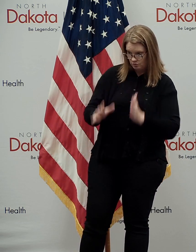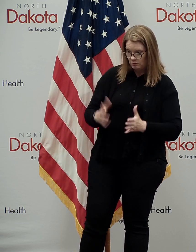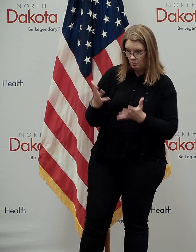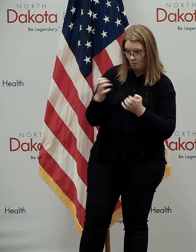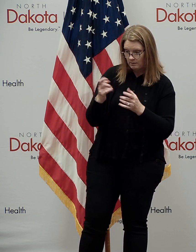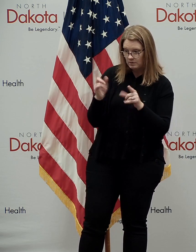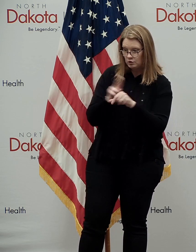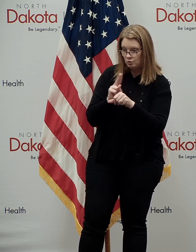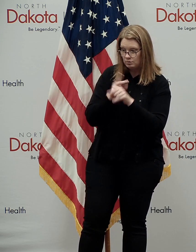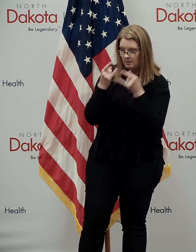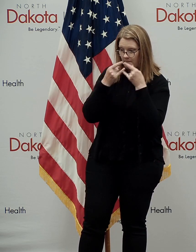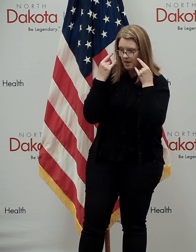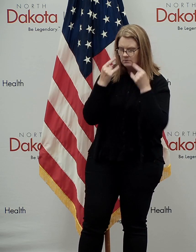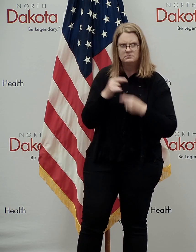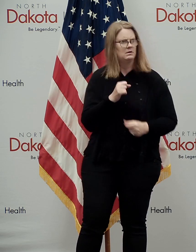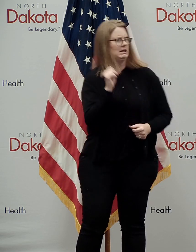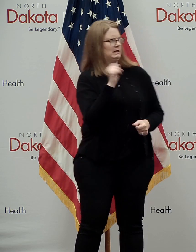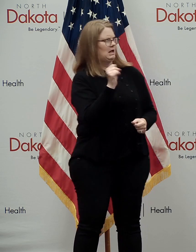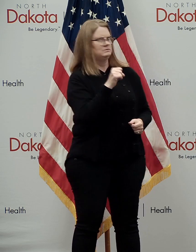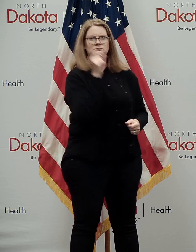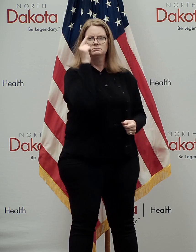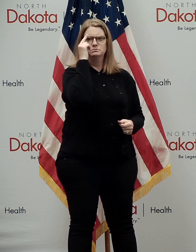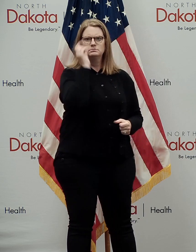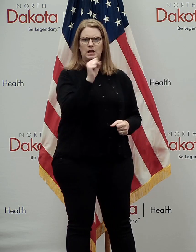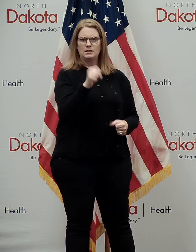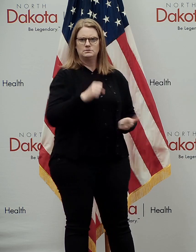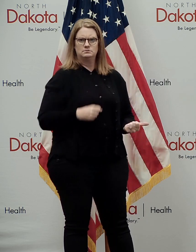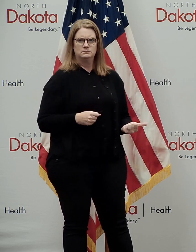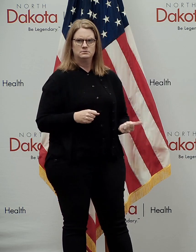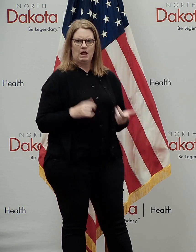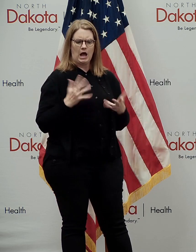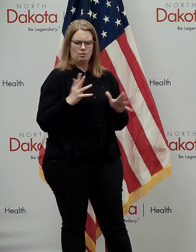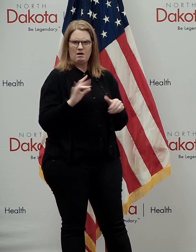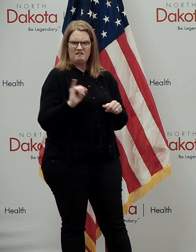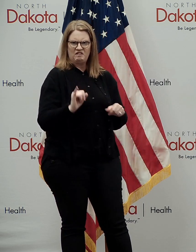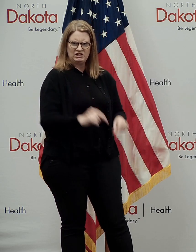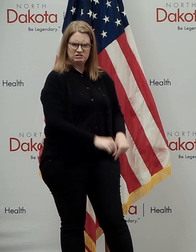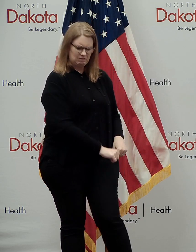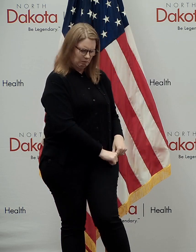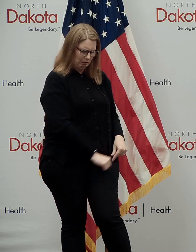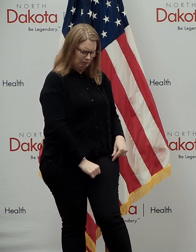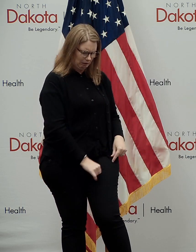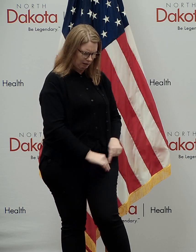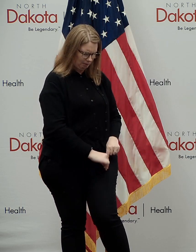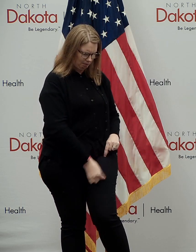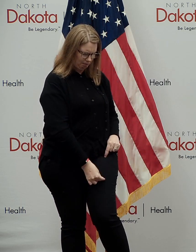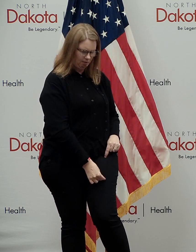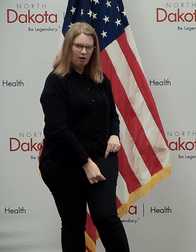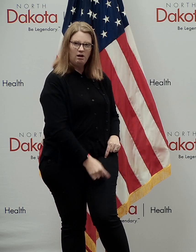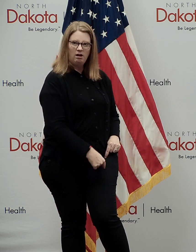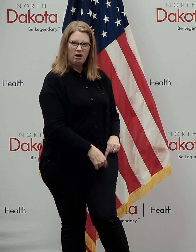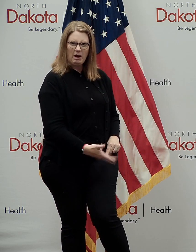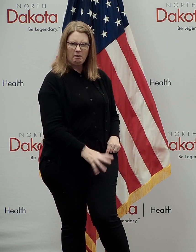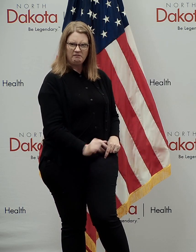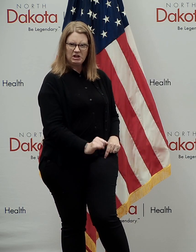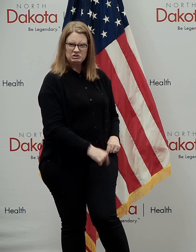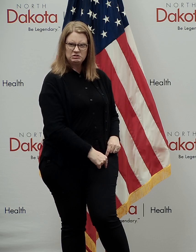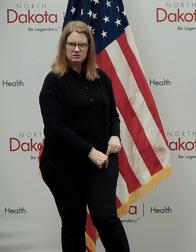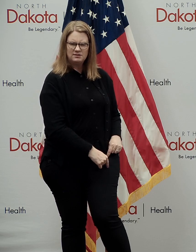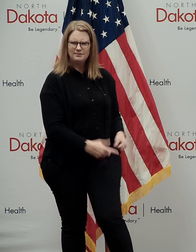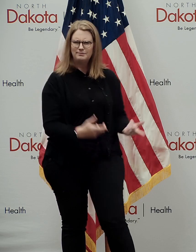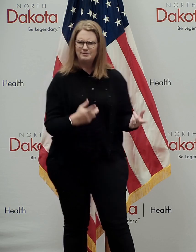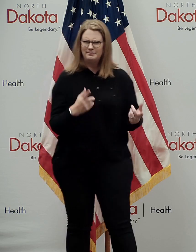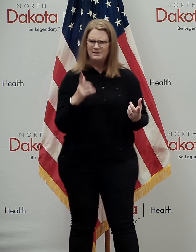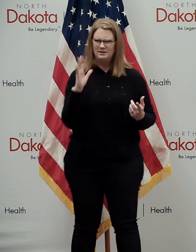almost everybody says yes. It's in order to prevent a surgical site infection. It seems absurd to have the option to do